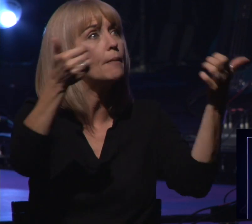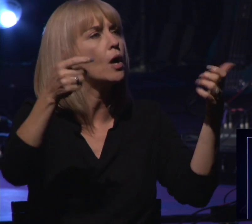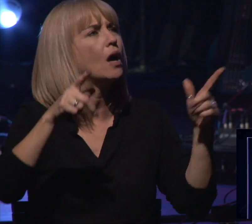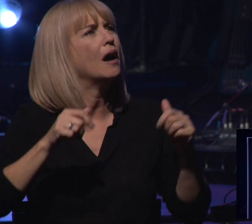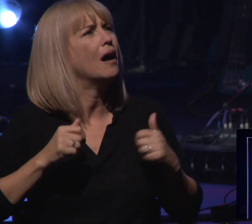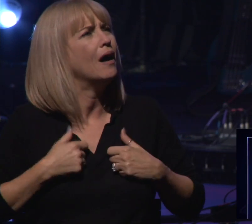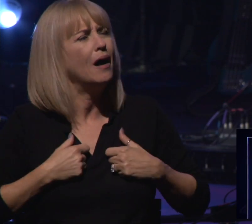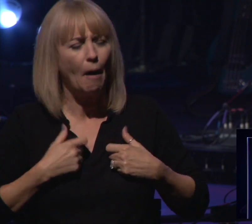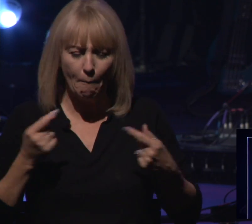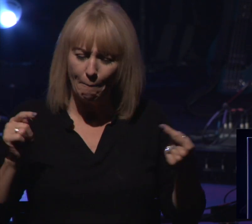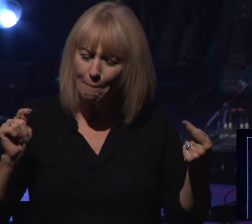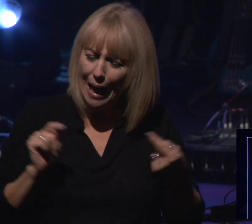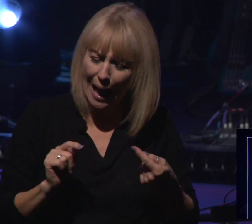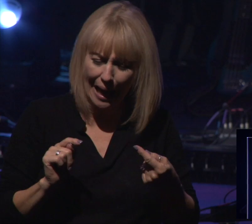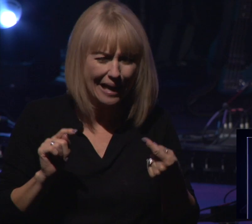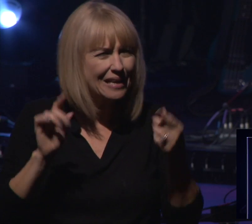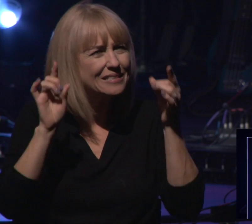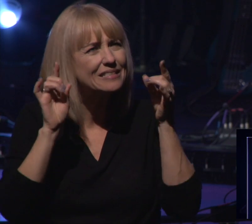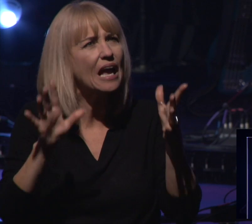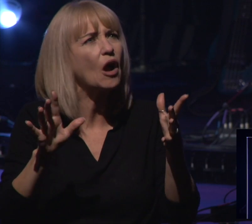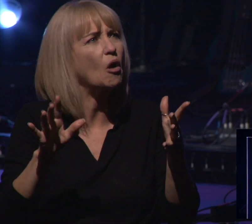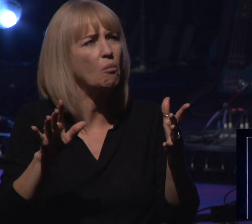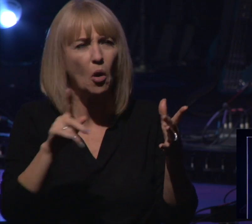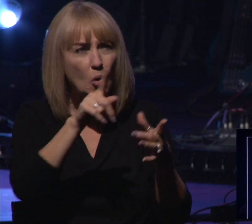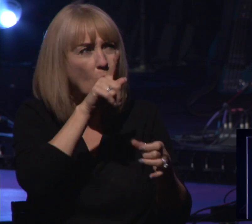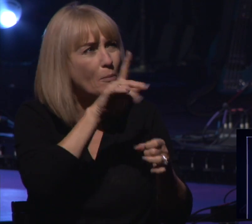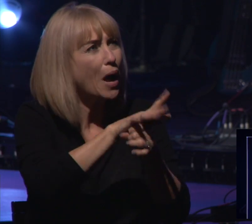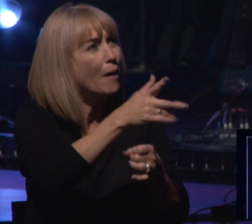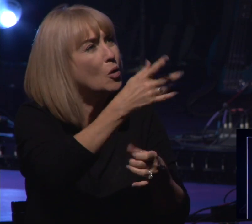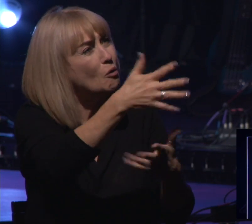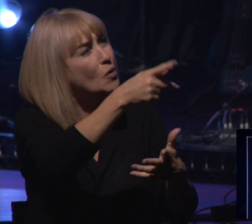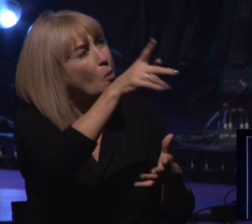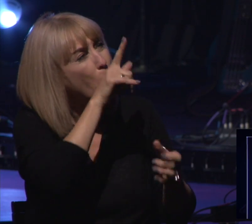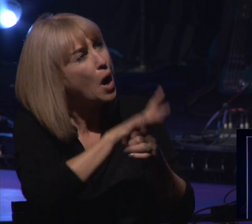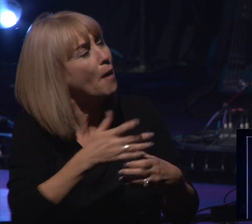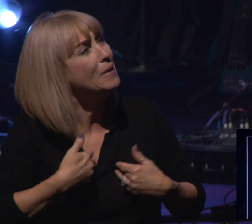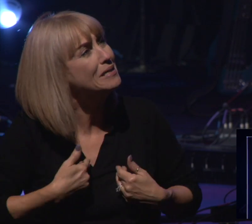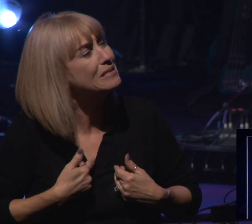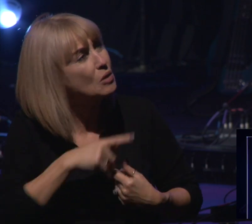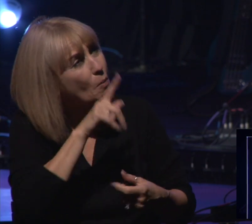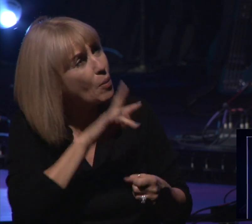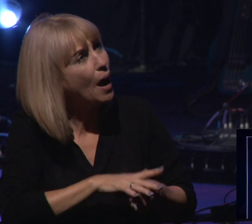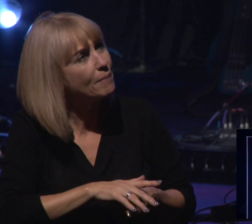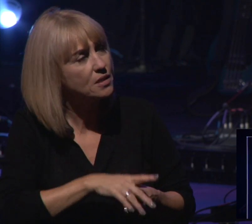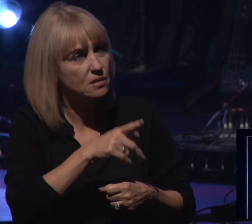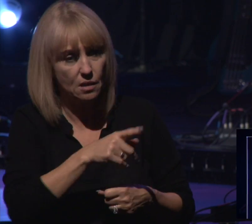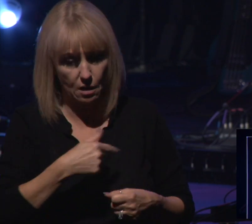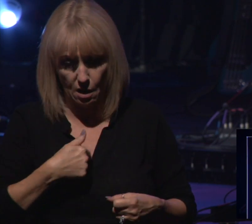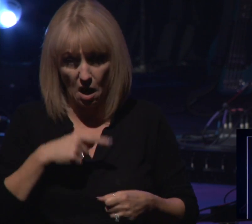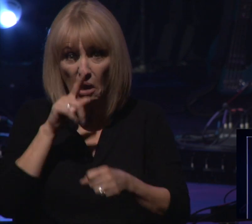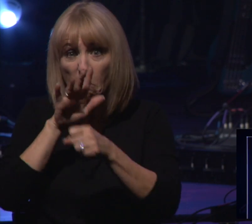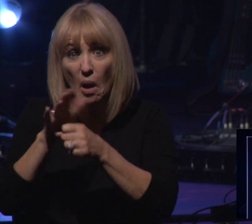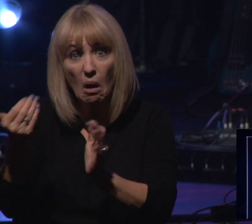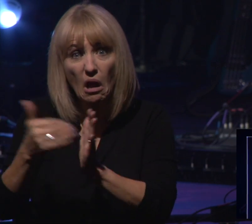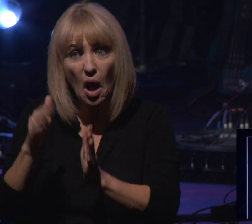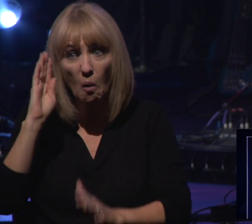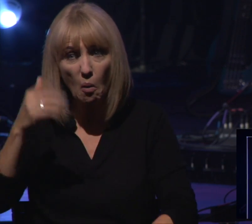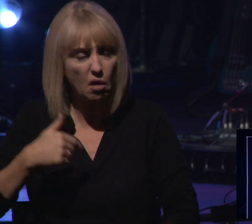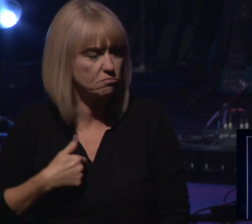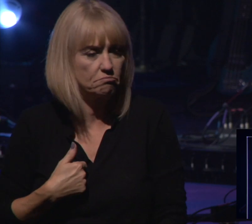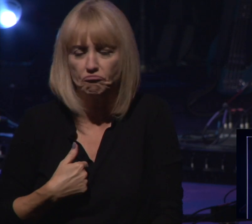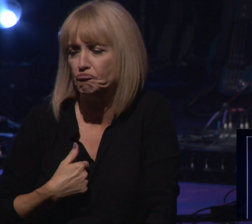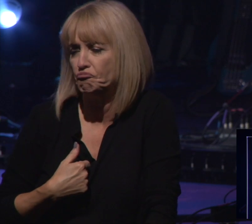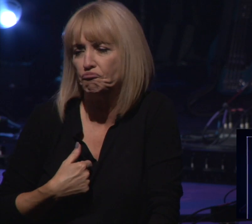around you, maybe your parents. And that pain is so hard when that commitment has been ripped apart. And it makes you scared to commit to someone